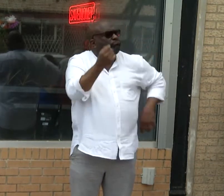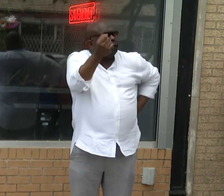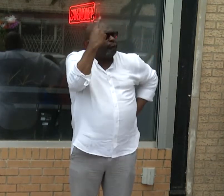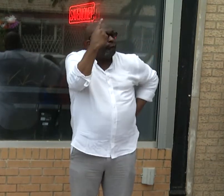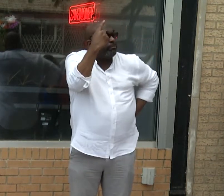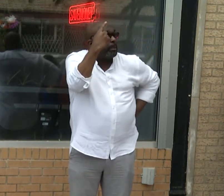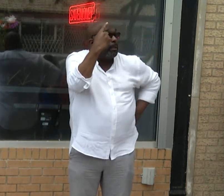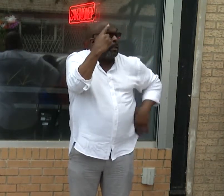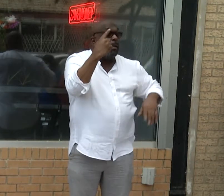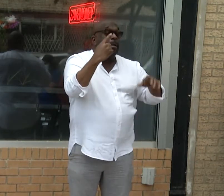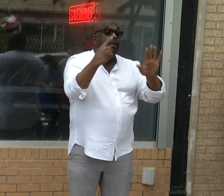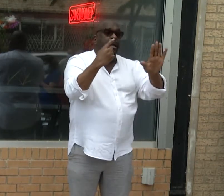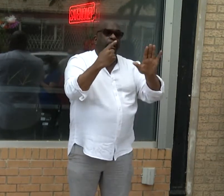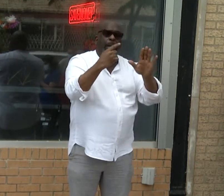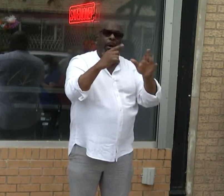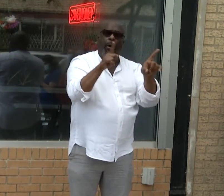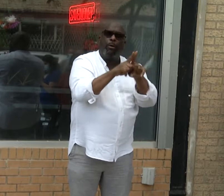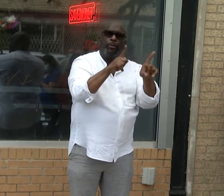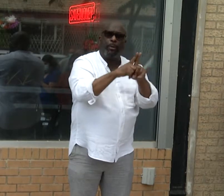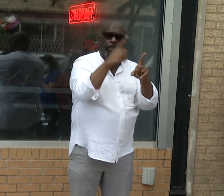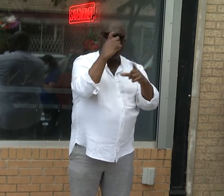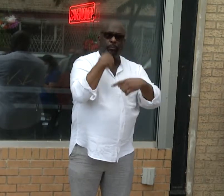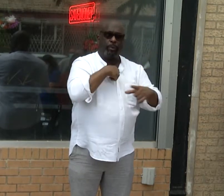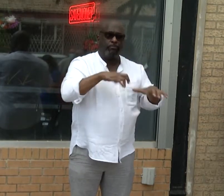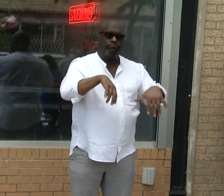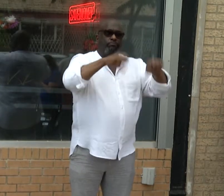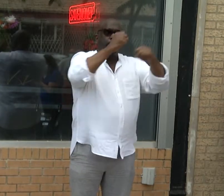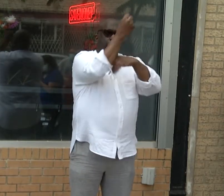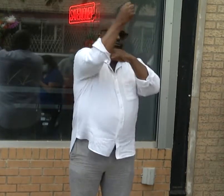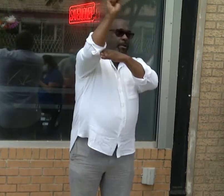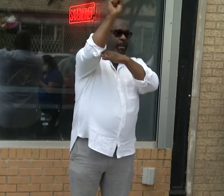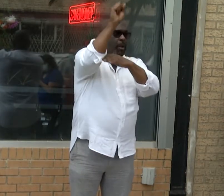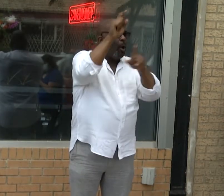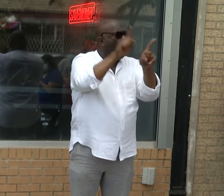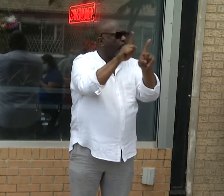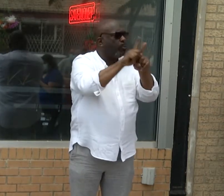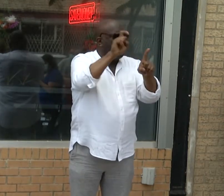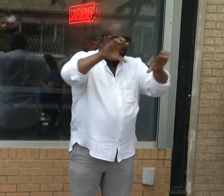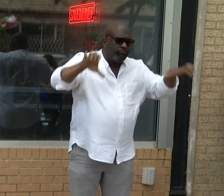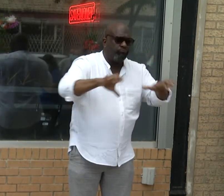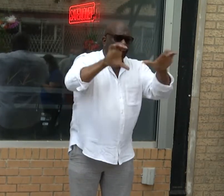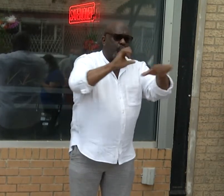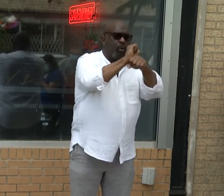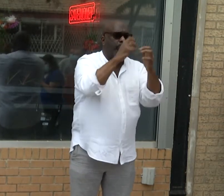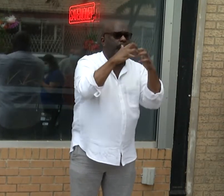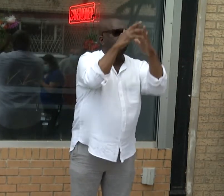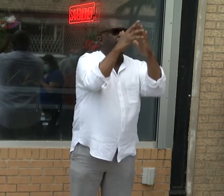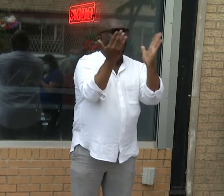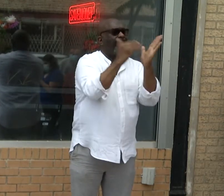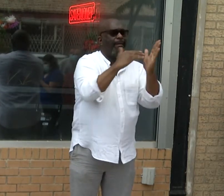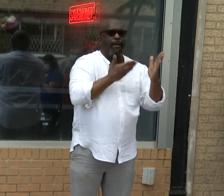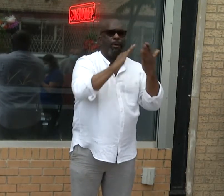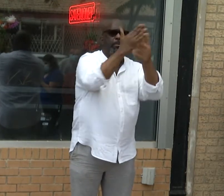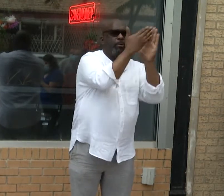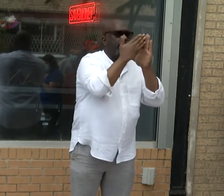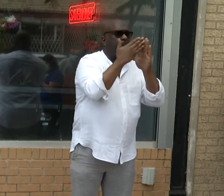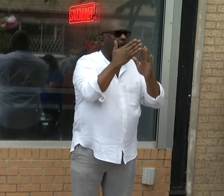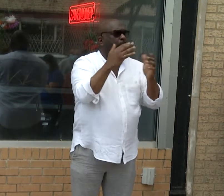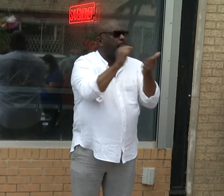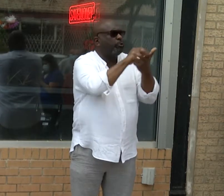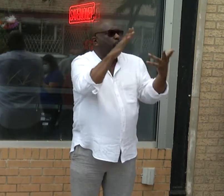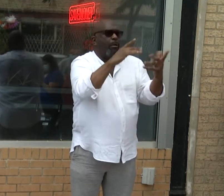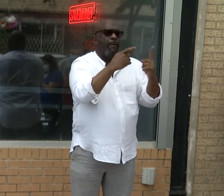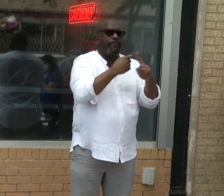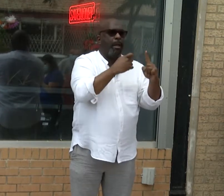Along with these protests, we must turn to rebuilding our communities that have been devastated by looting and destruction. We